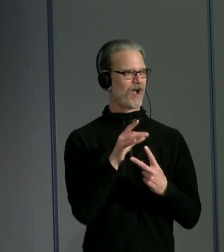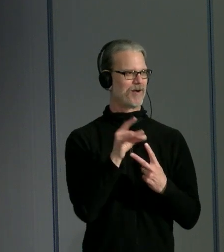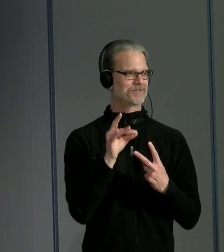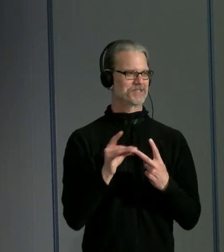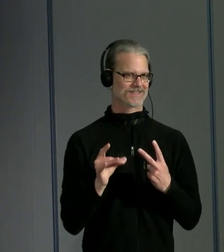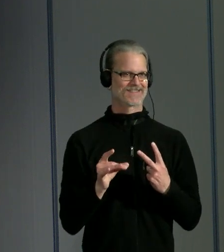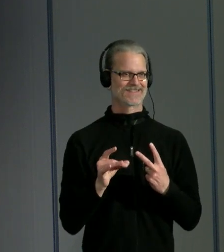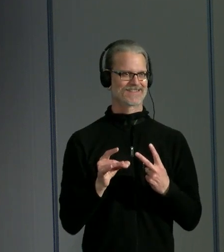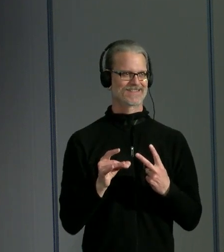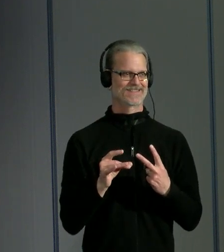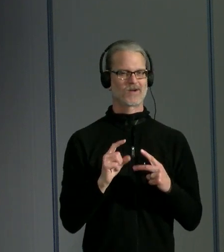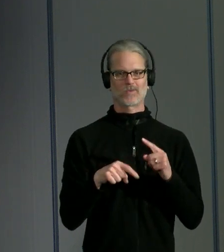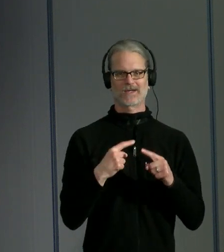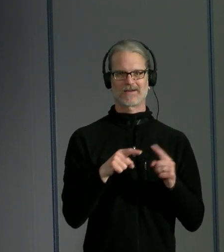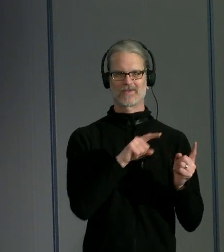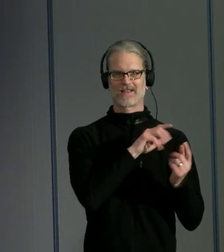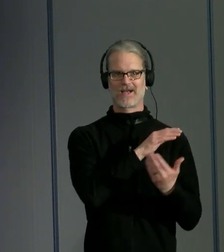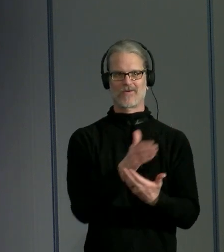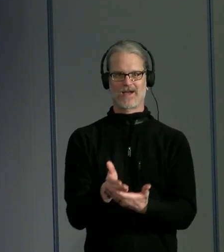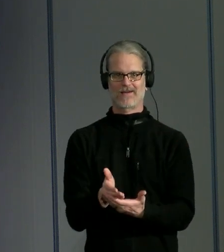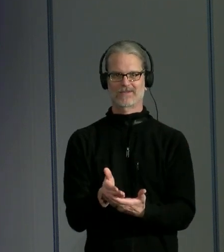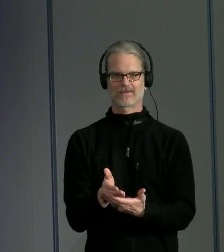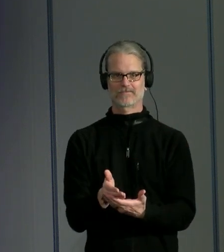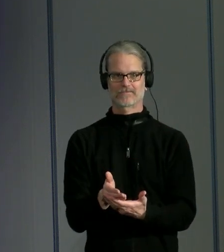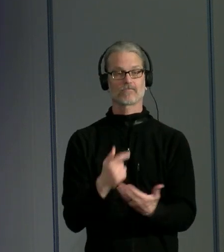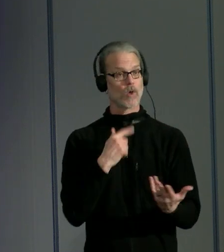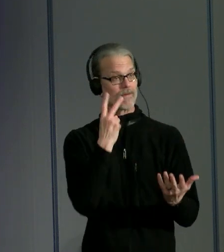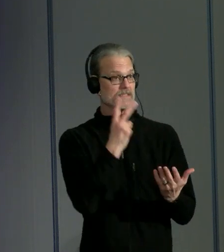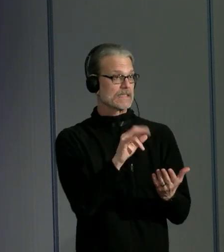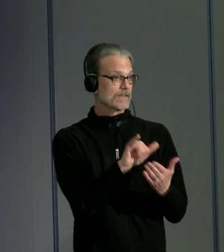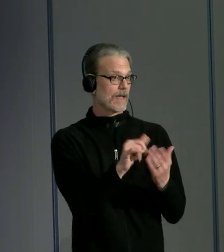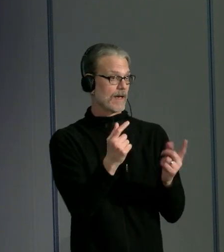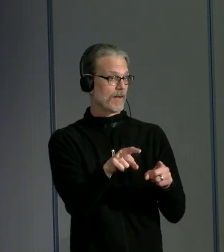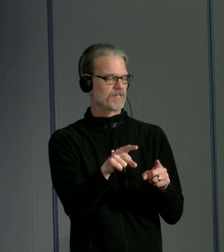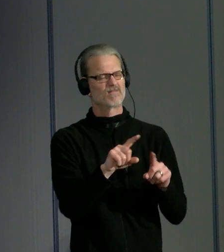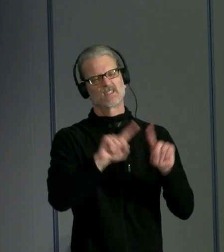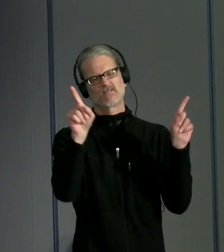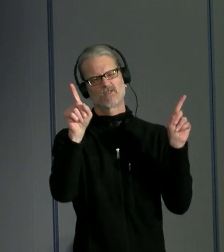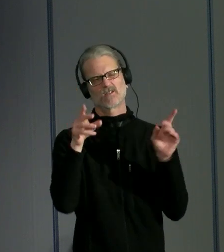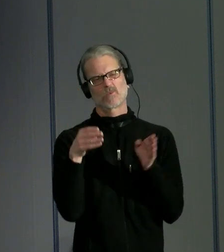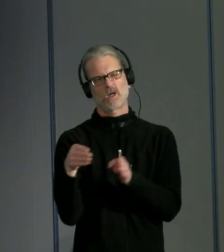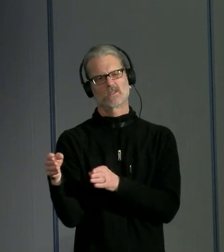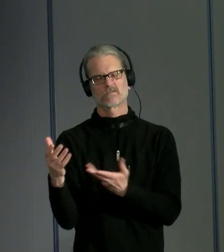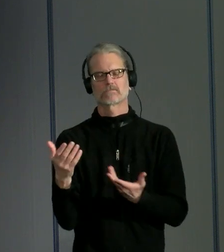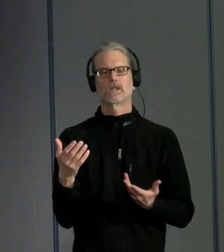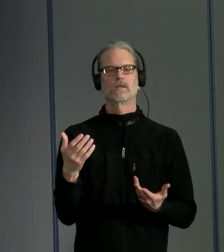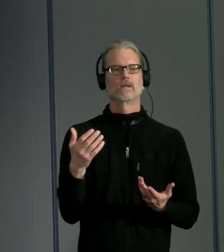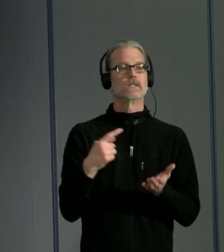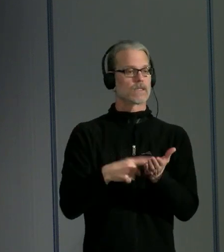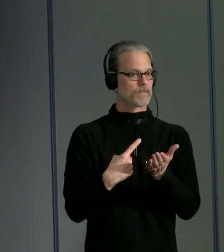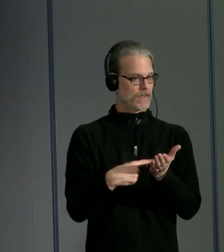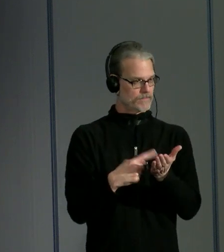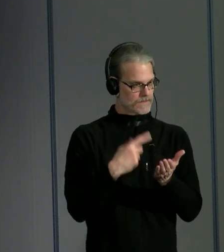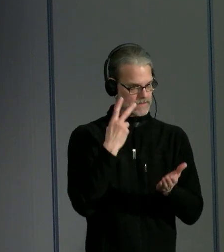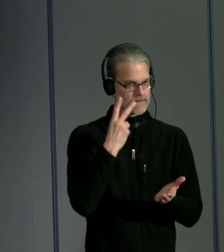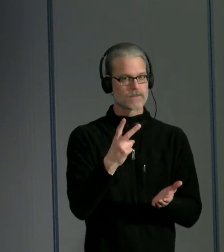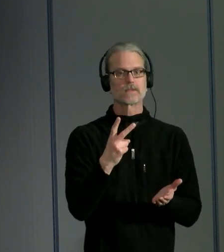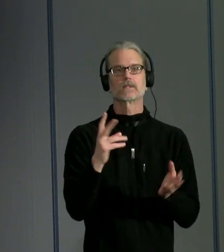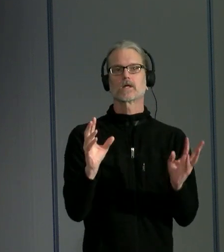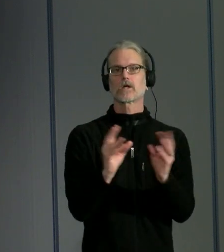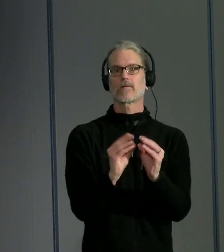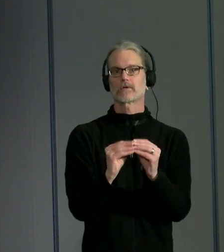they arrived on site. Now, I've seen this handled in other ways. I have on occasion seen conferences